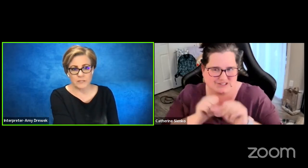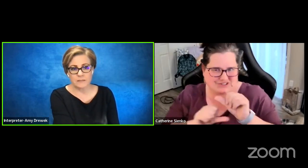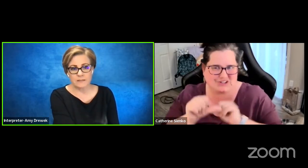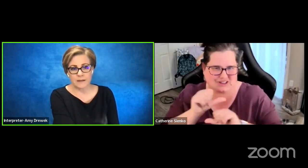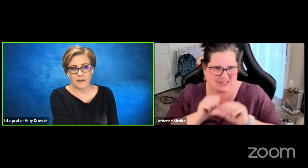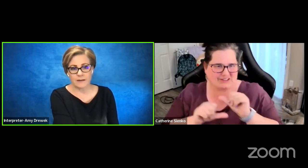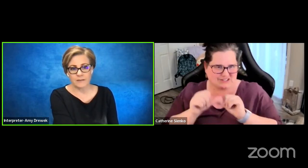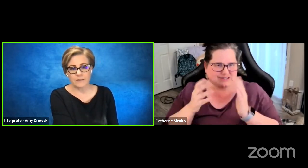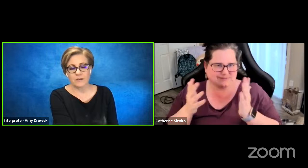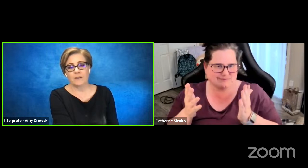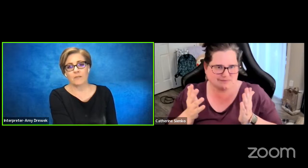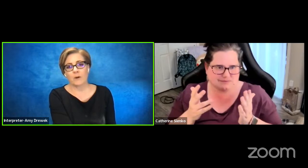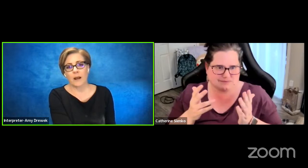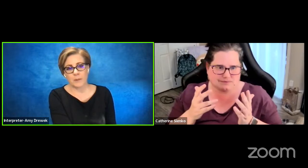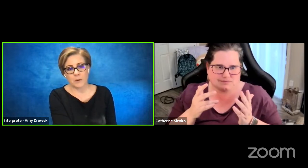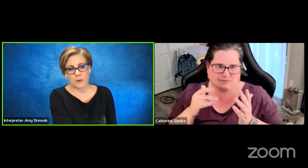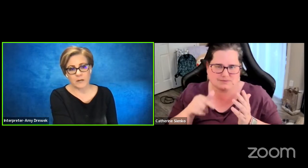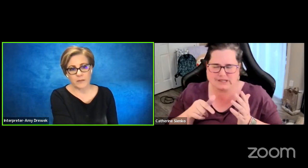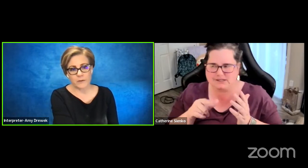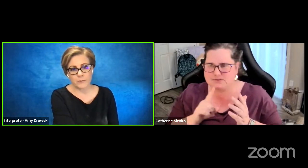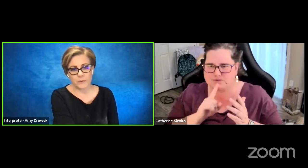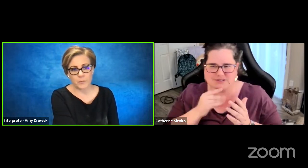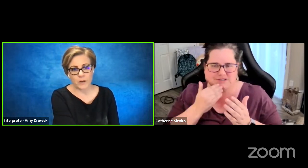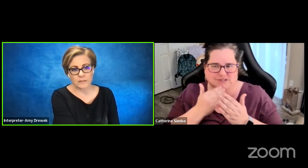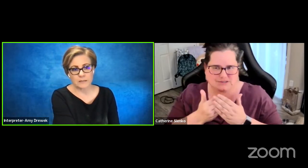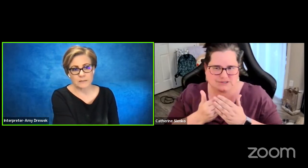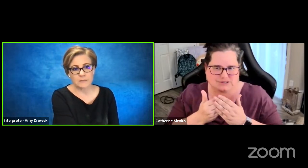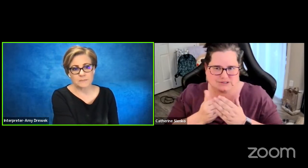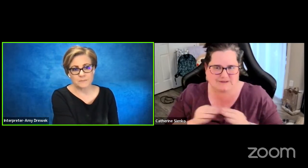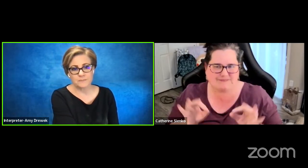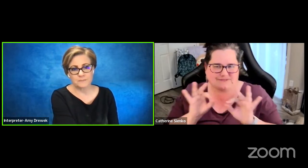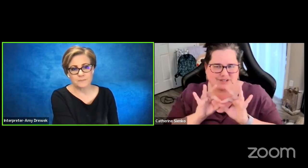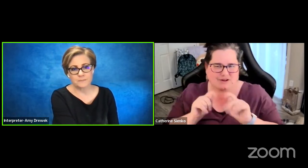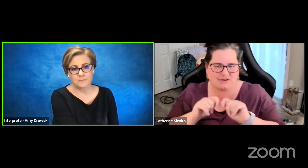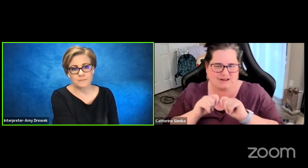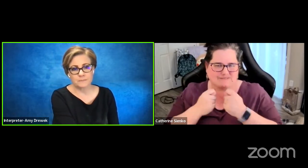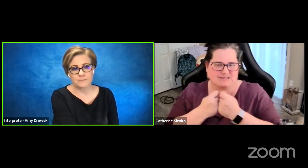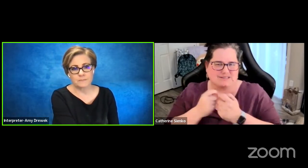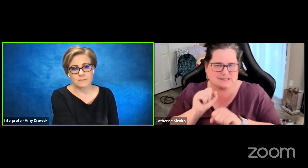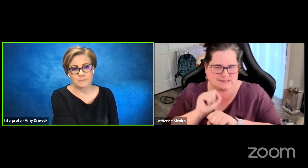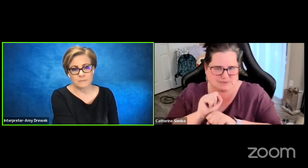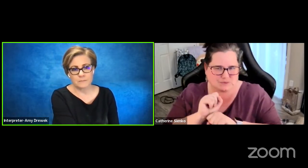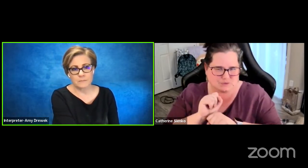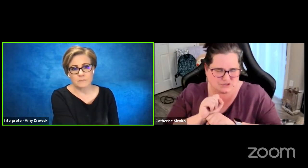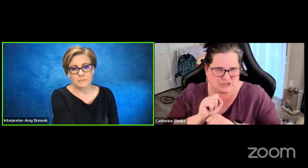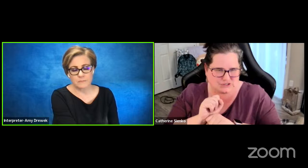Thank you for your patience and for helping one another through the process.